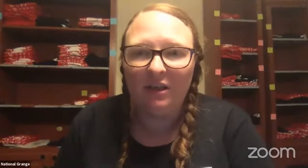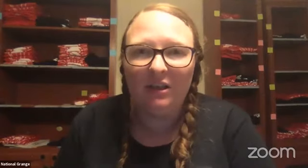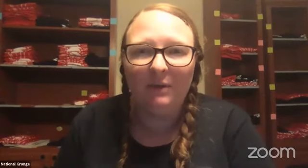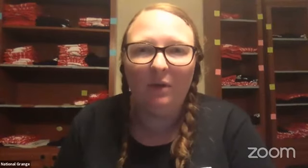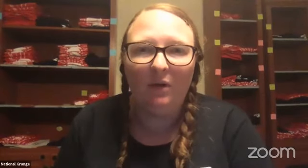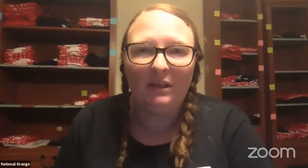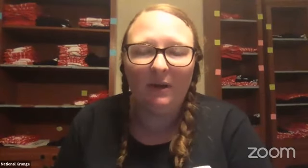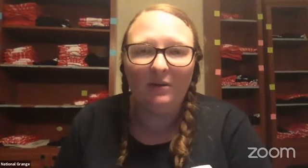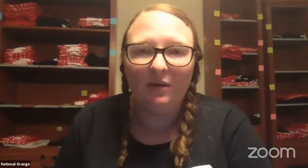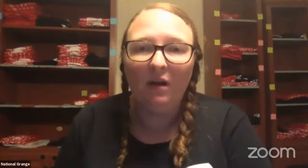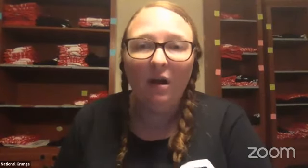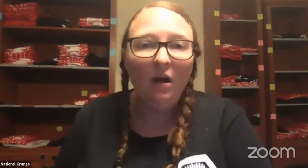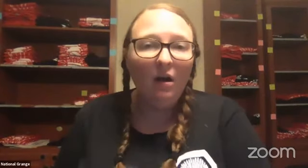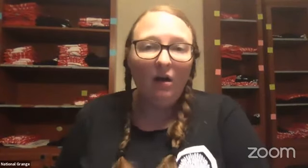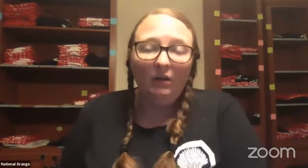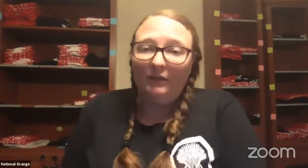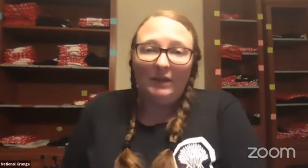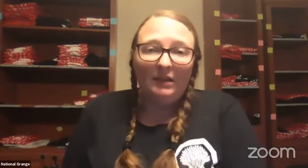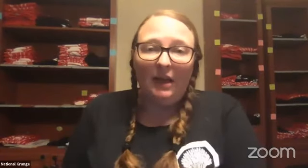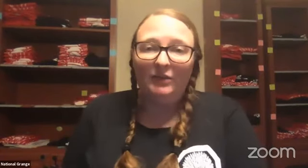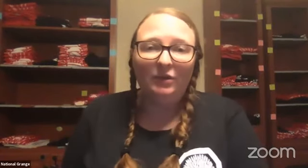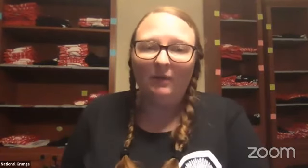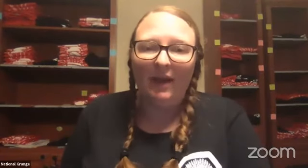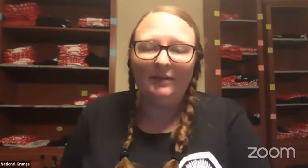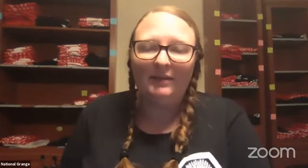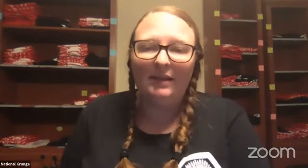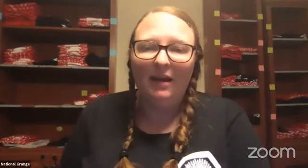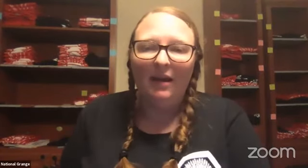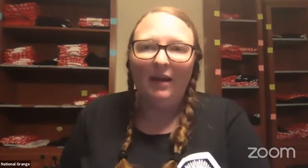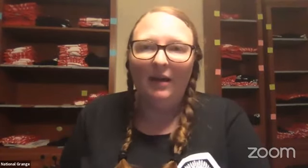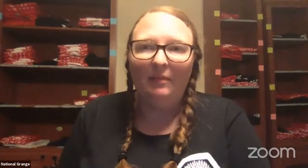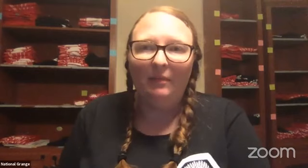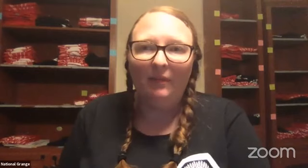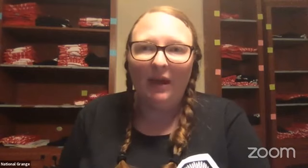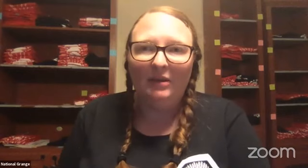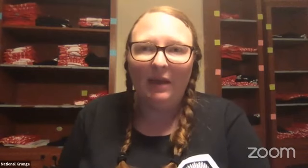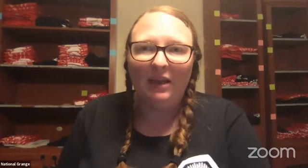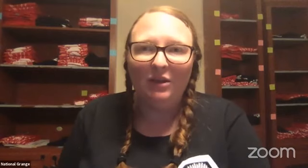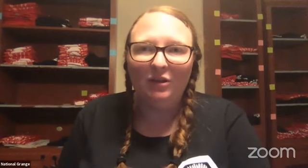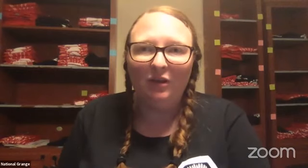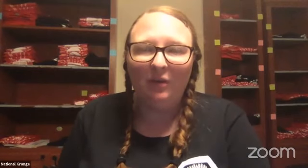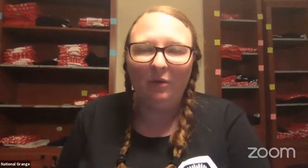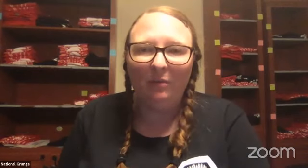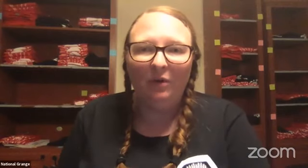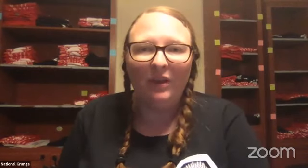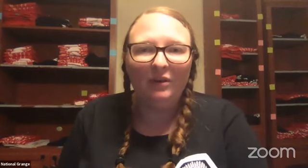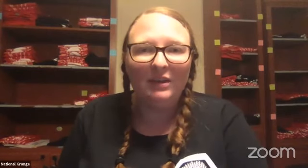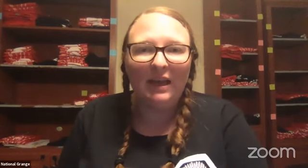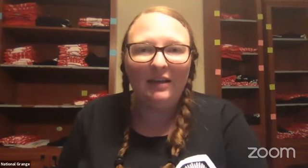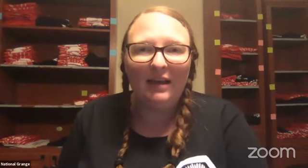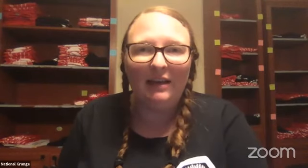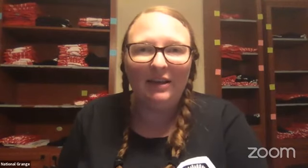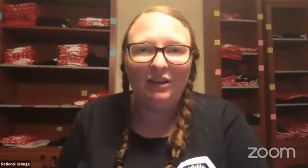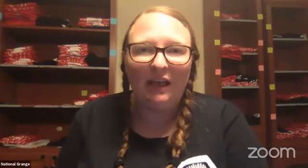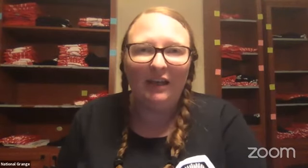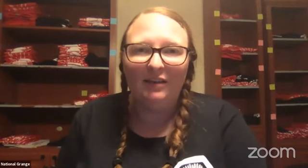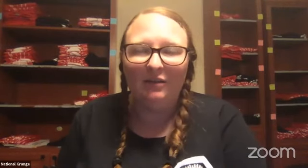has been the one sponsoring all of these live stream events and making sure that we're both entertained and educated during